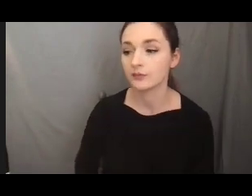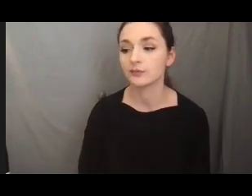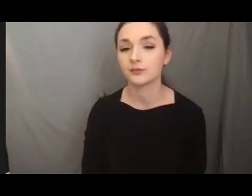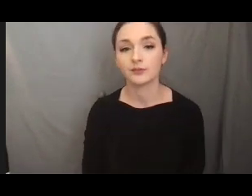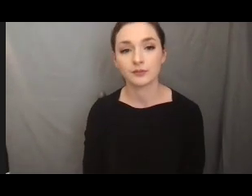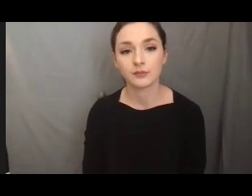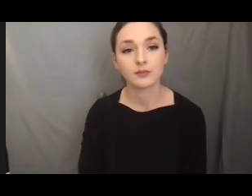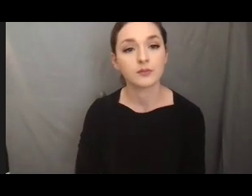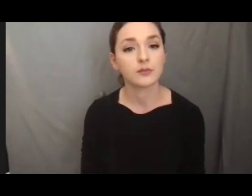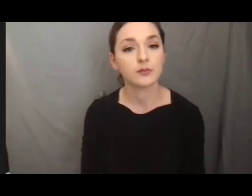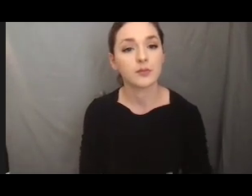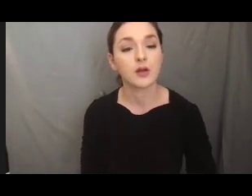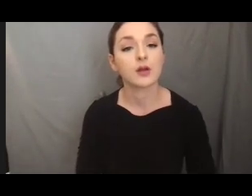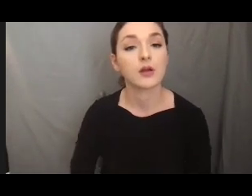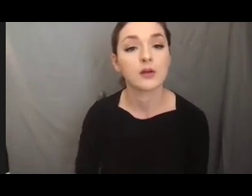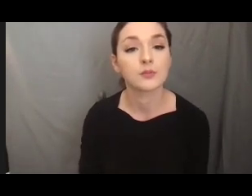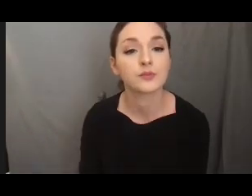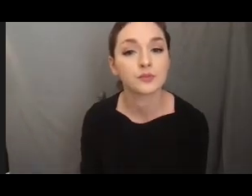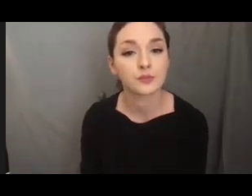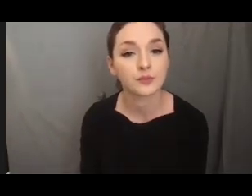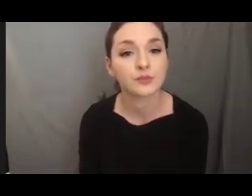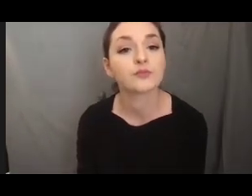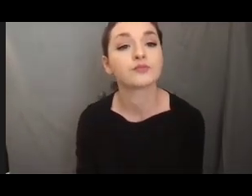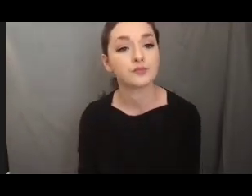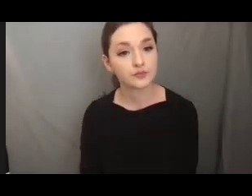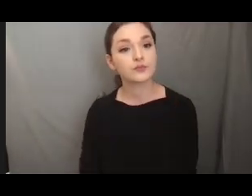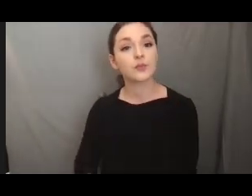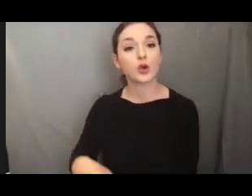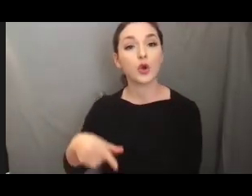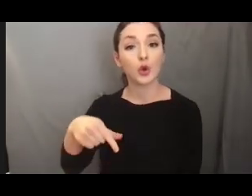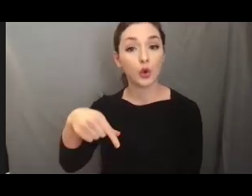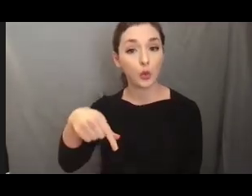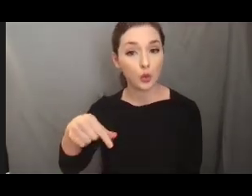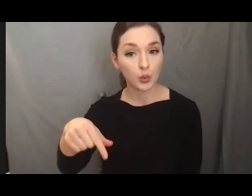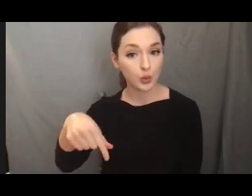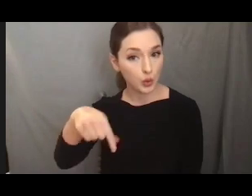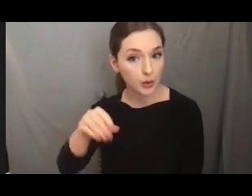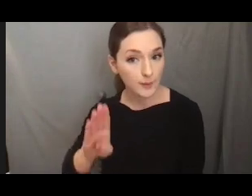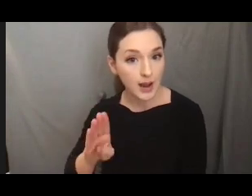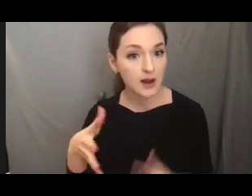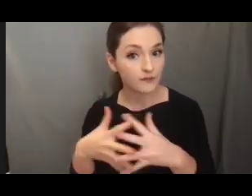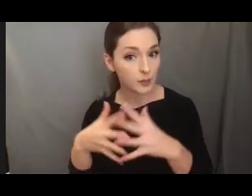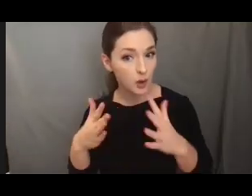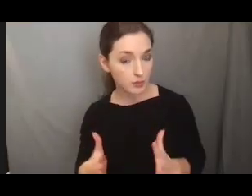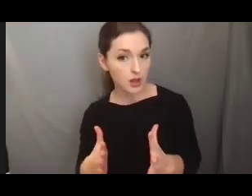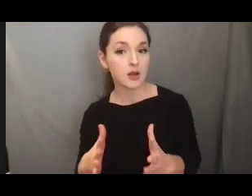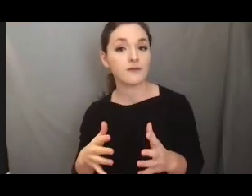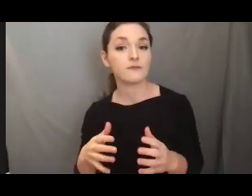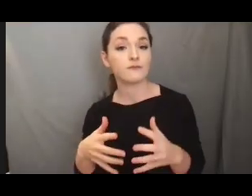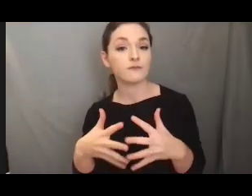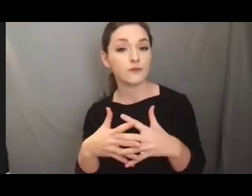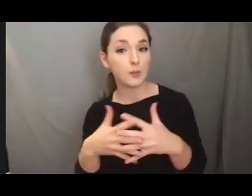Was quarterback at Oregon. And so that was his number 3. And it gives a little bit of his story in there. As you can